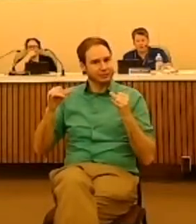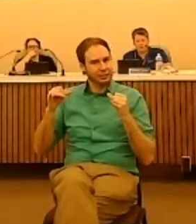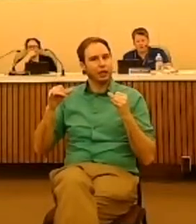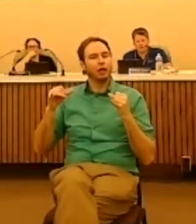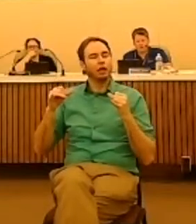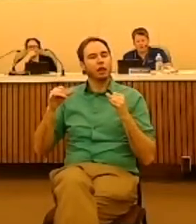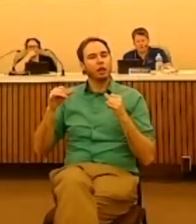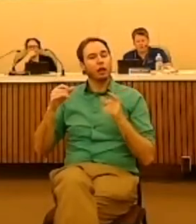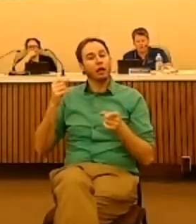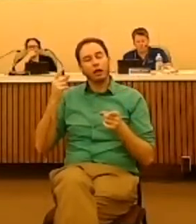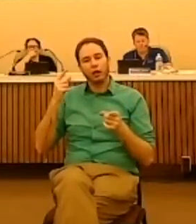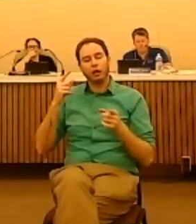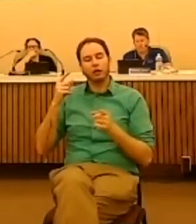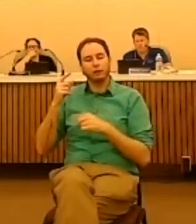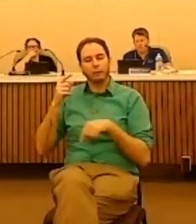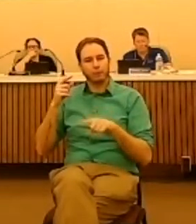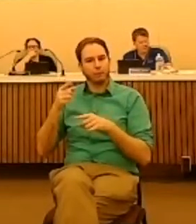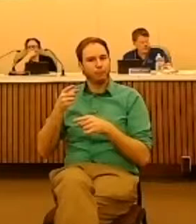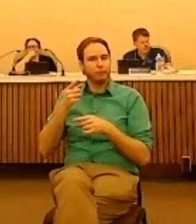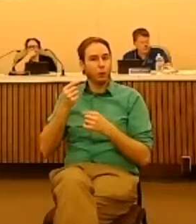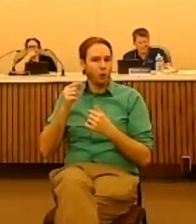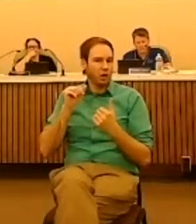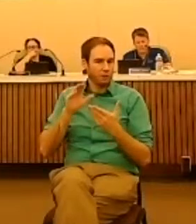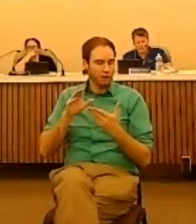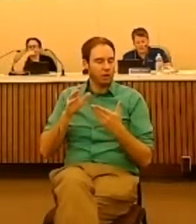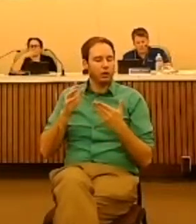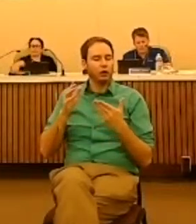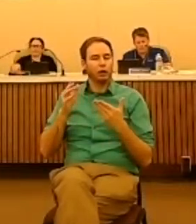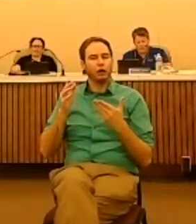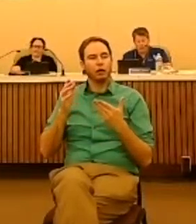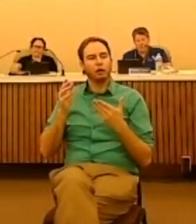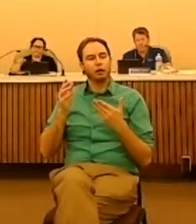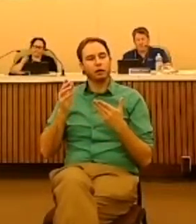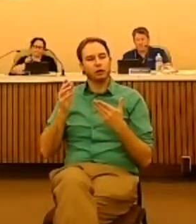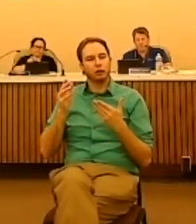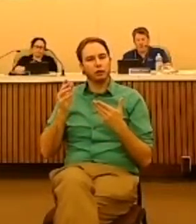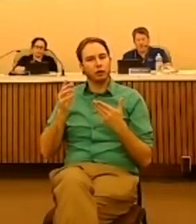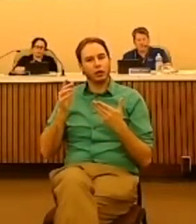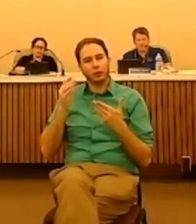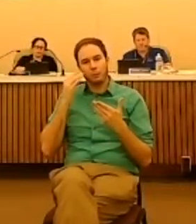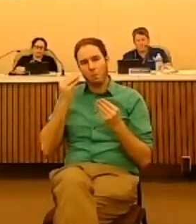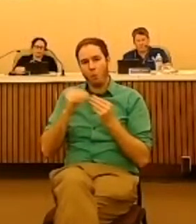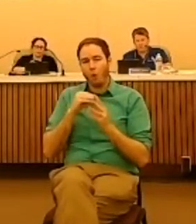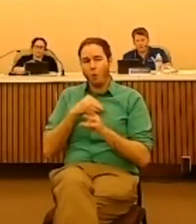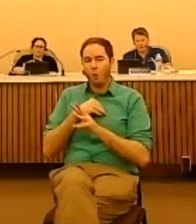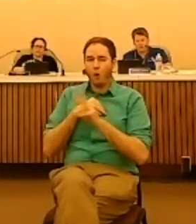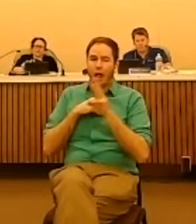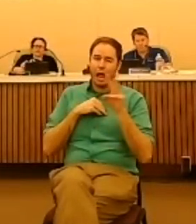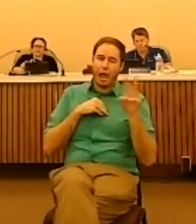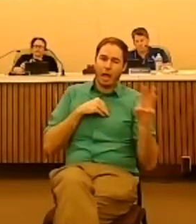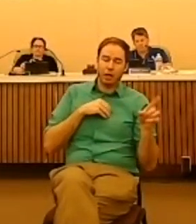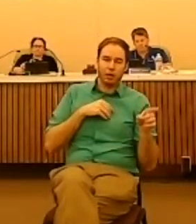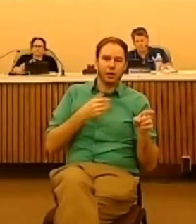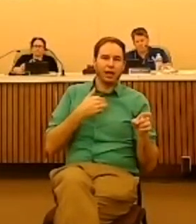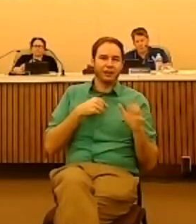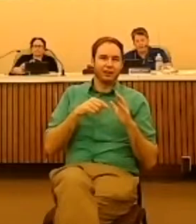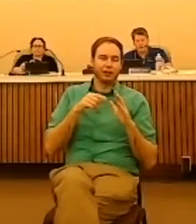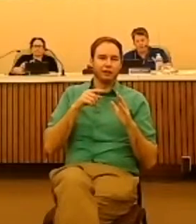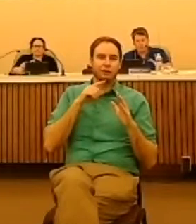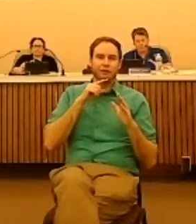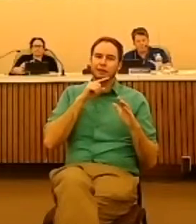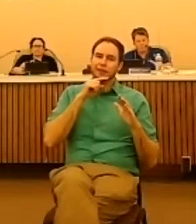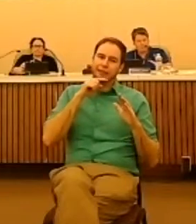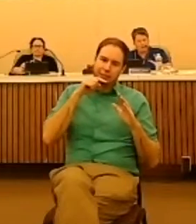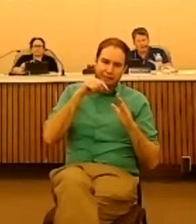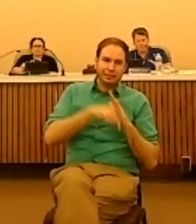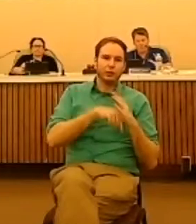here, although one of the things that you run into, again, a bit further west is a deep